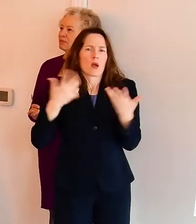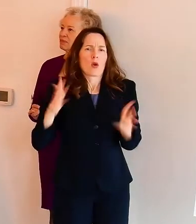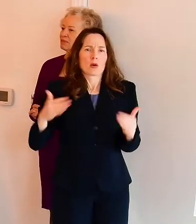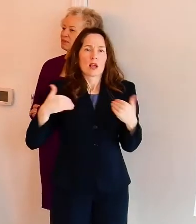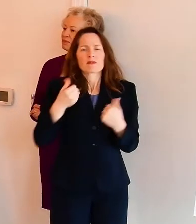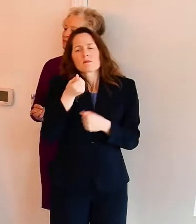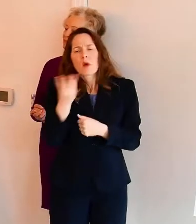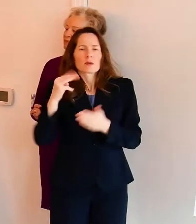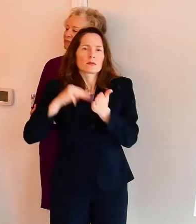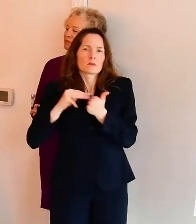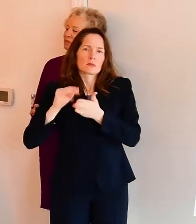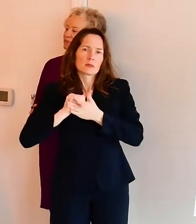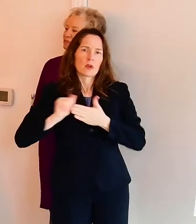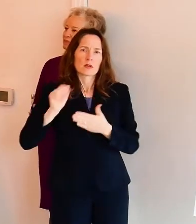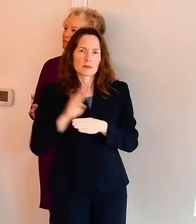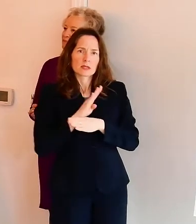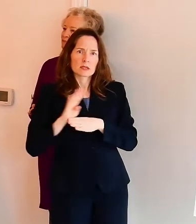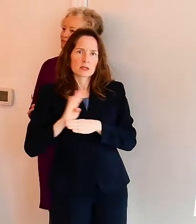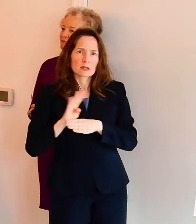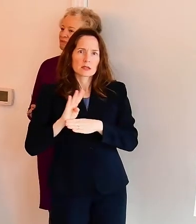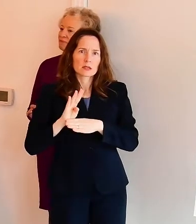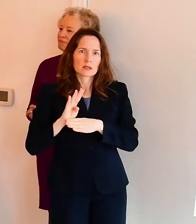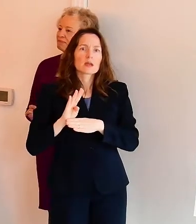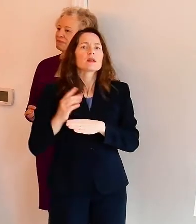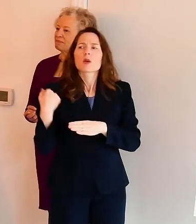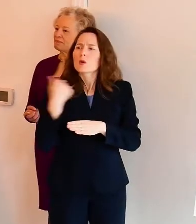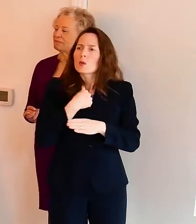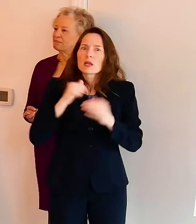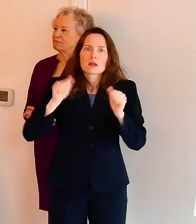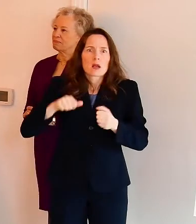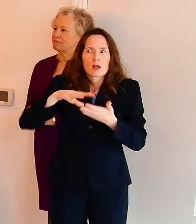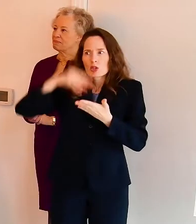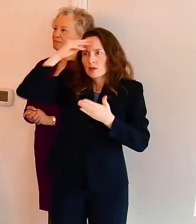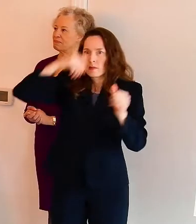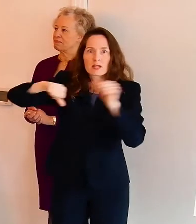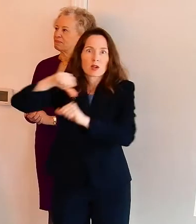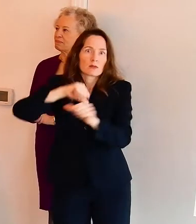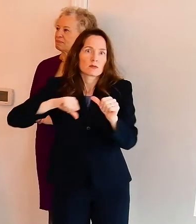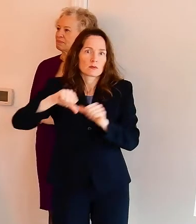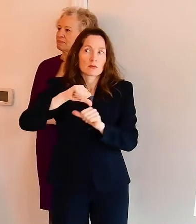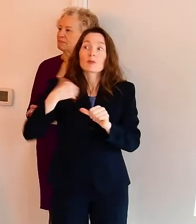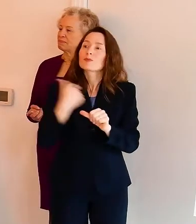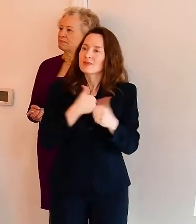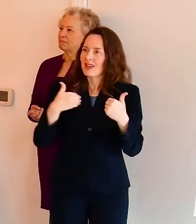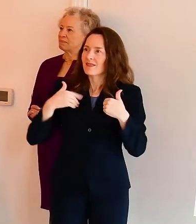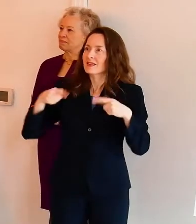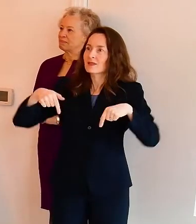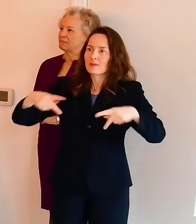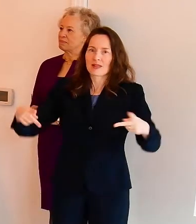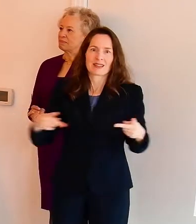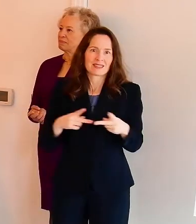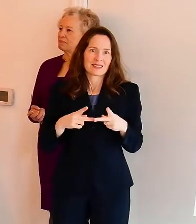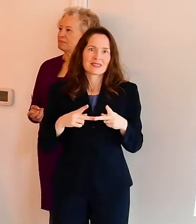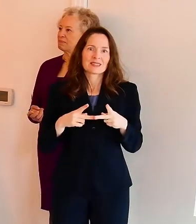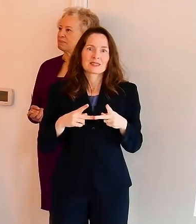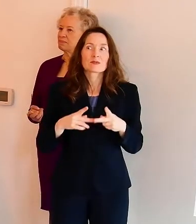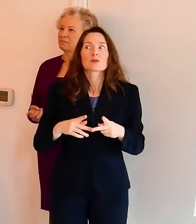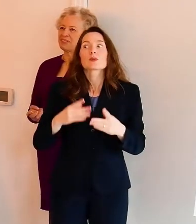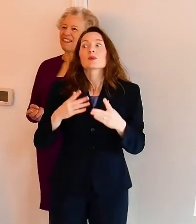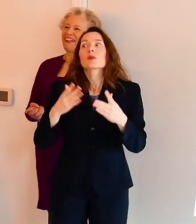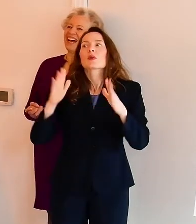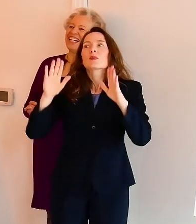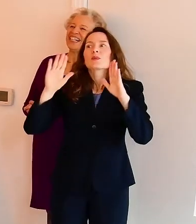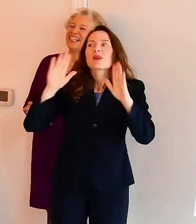stronger together, that we all learn from each other. We have this space through a wonderful partnership with Howard Hughes. I see you back